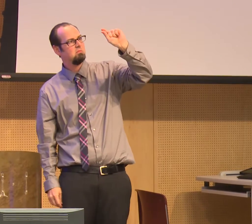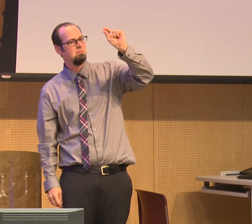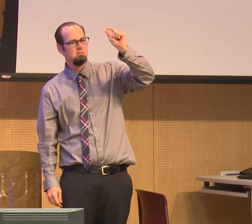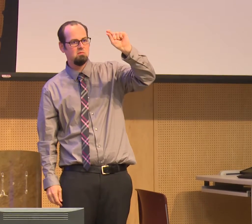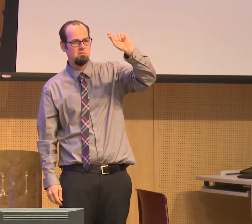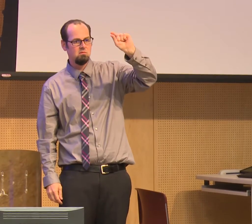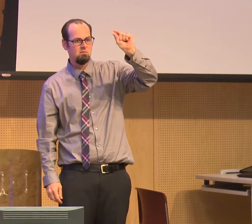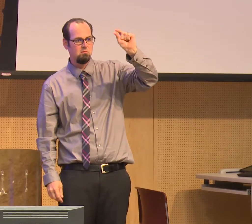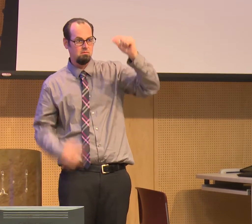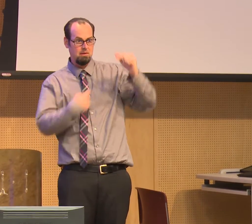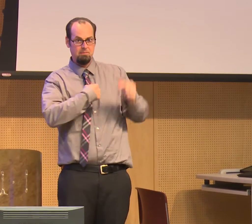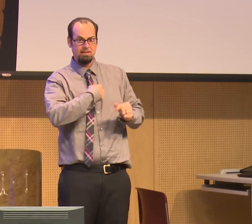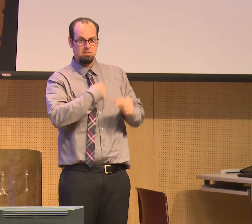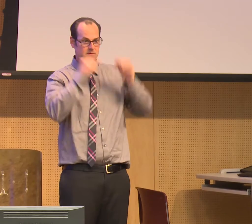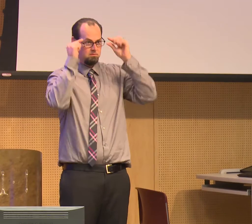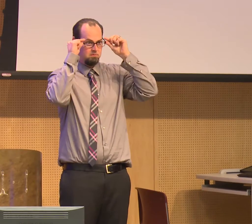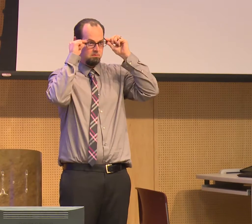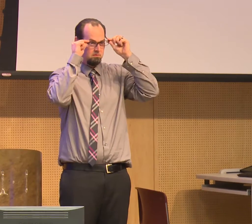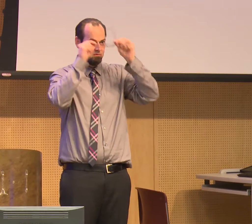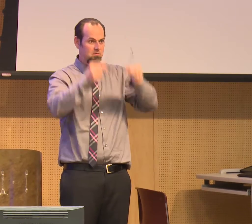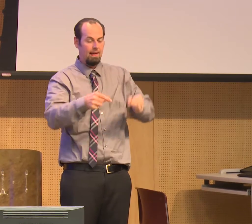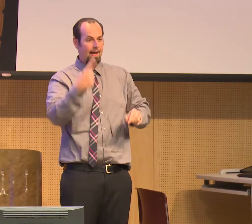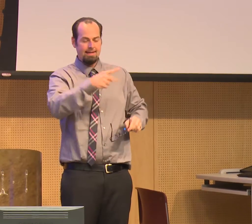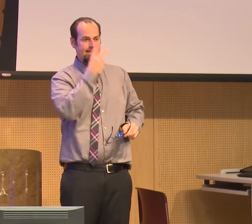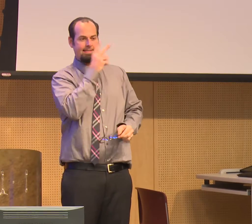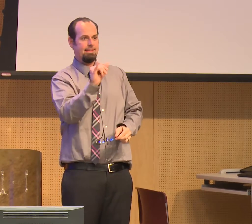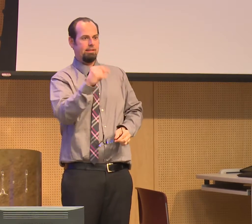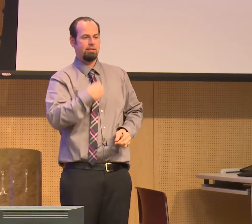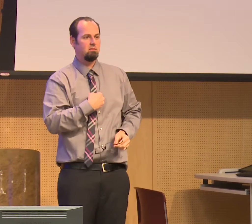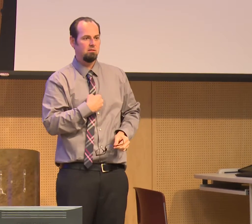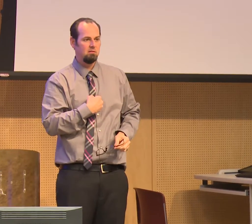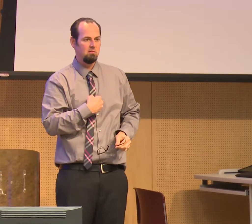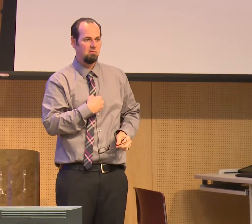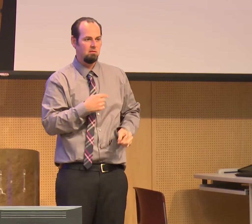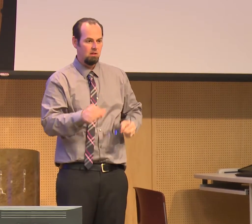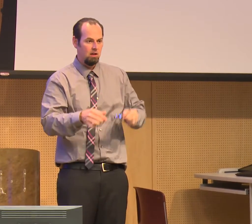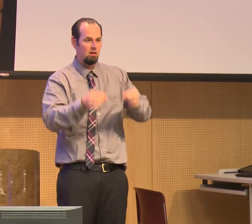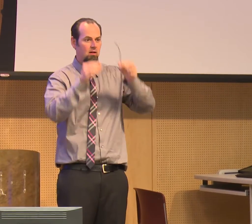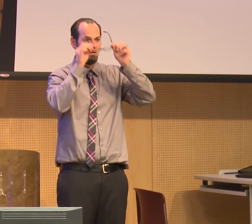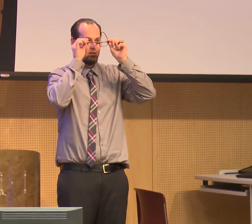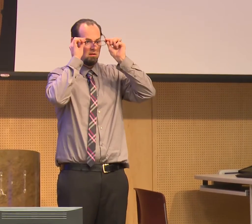he made small pieces. I couldn't see them.